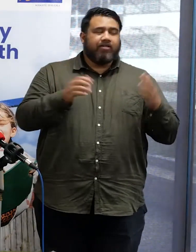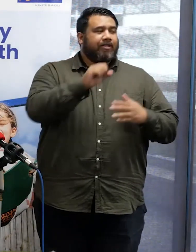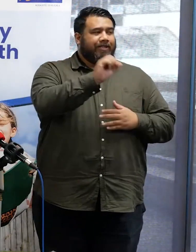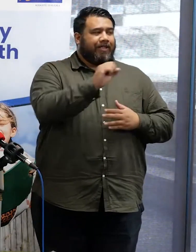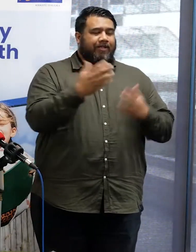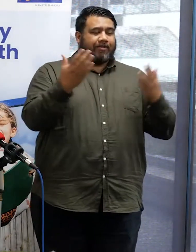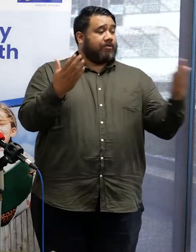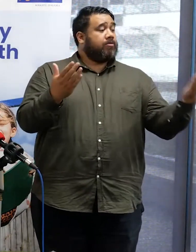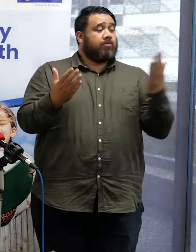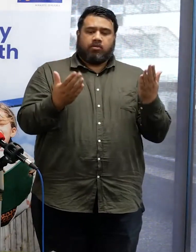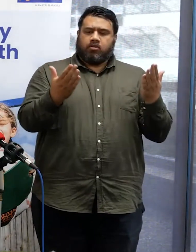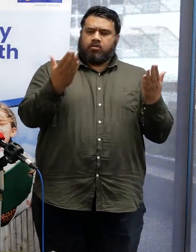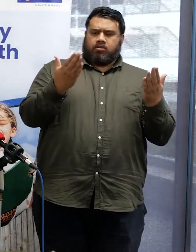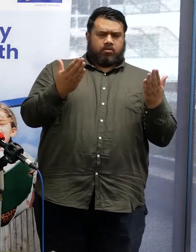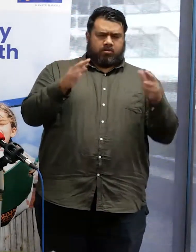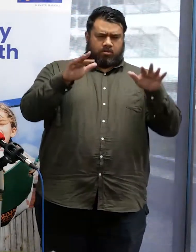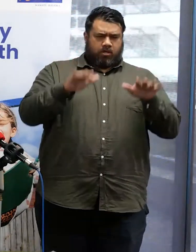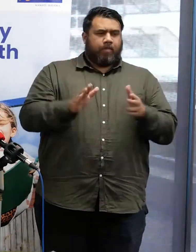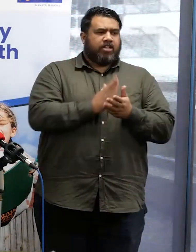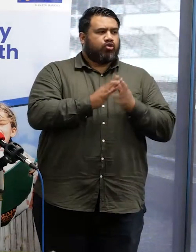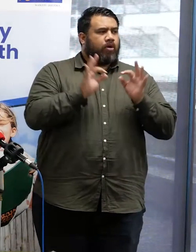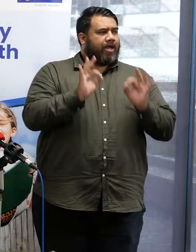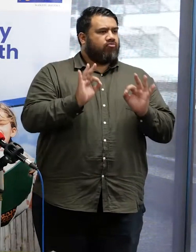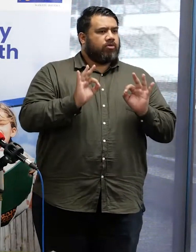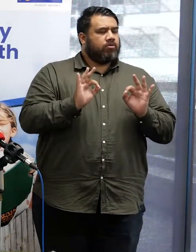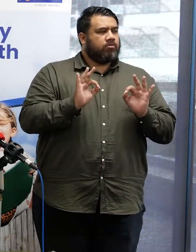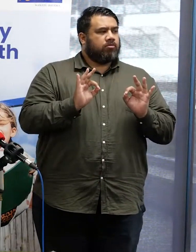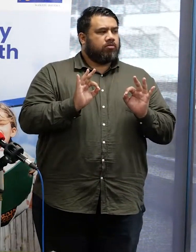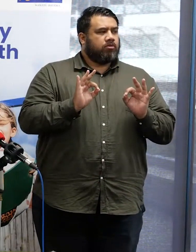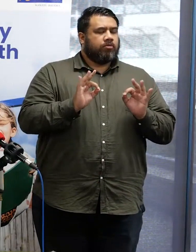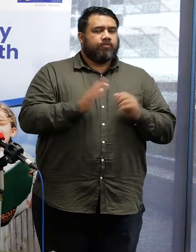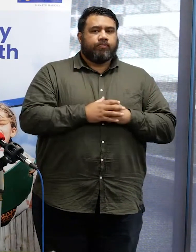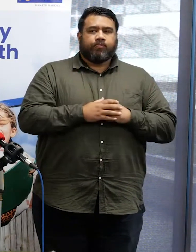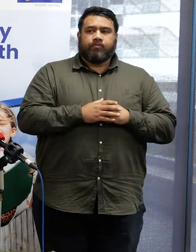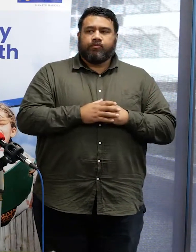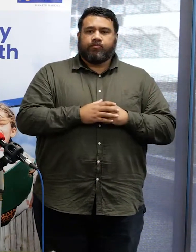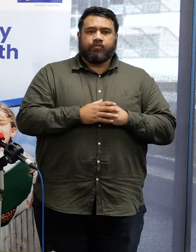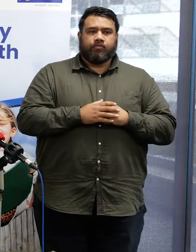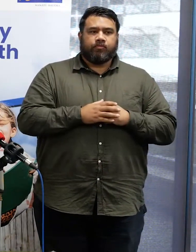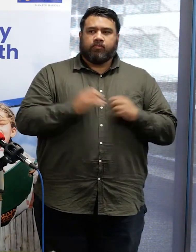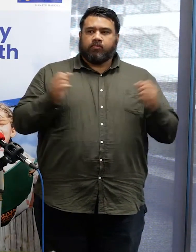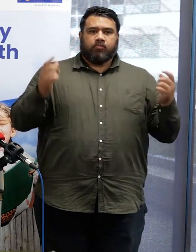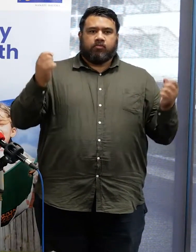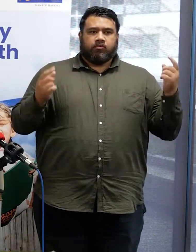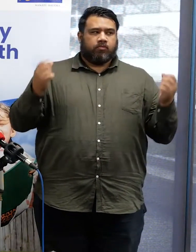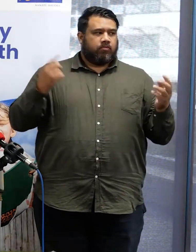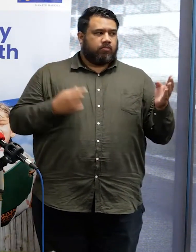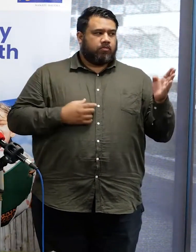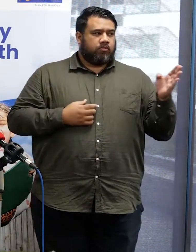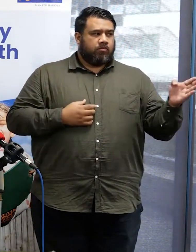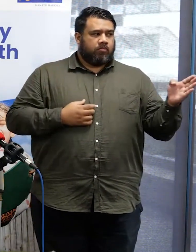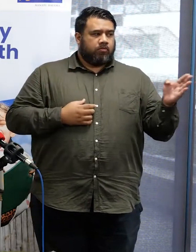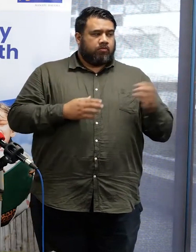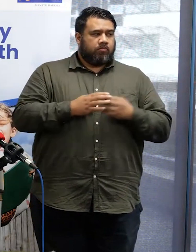make sure that they are accurate, so there's not a J Bliss and a Jim Bliss, for example. Yeah, Dr. Winfield, just one call for a colleague. Jason, so